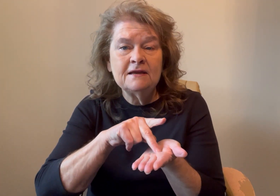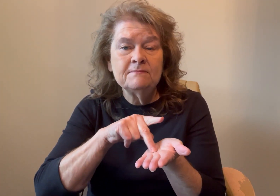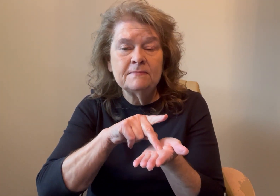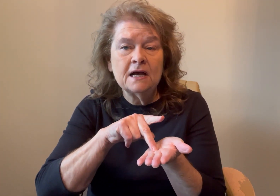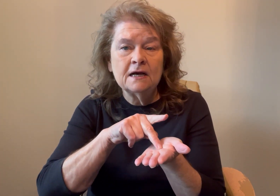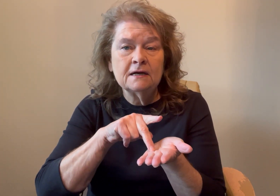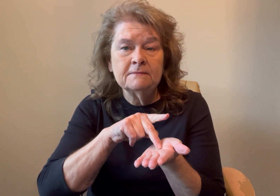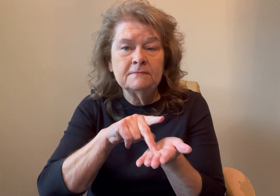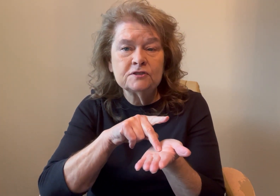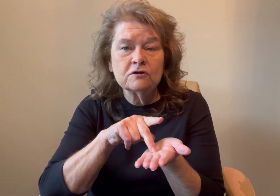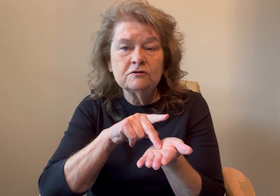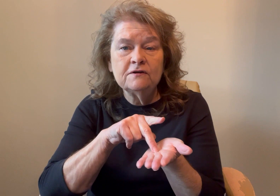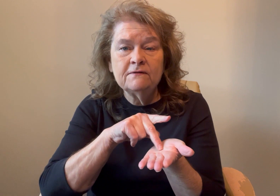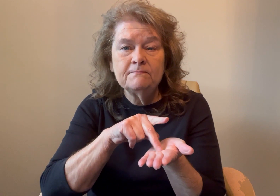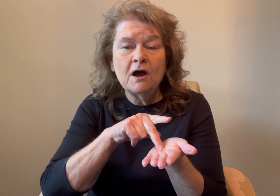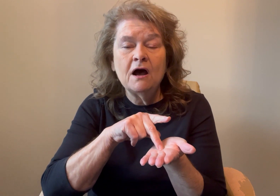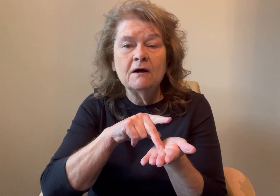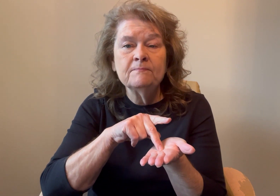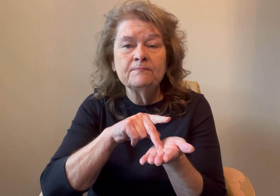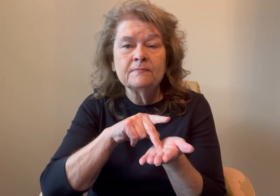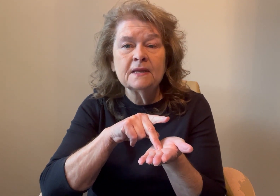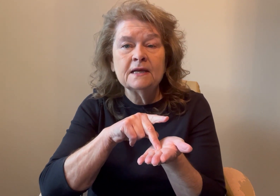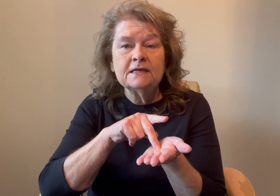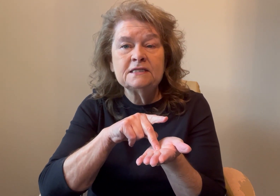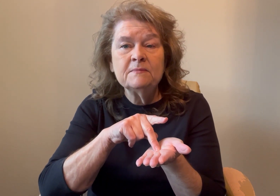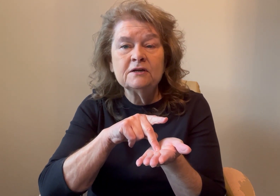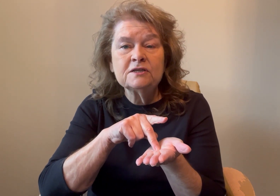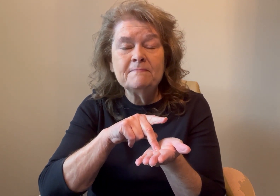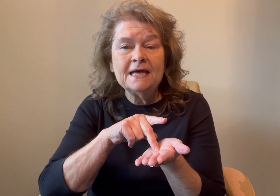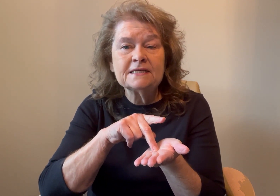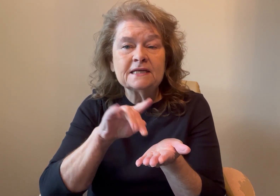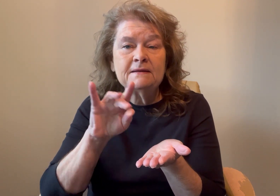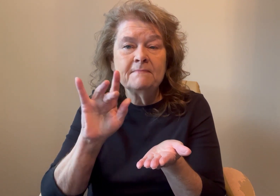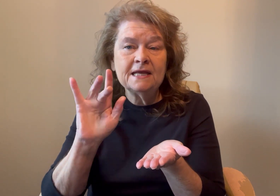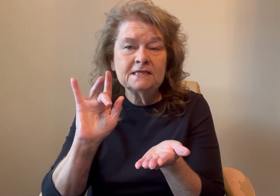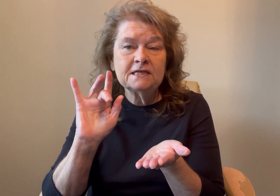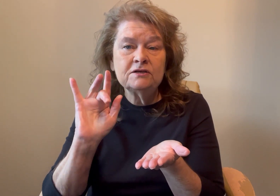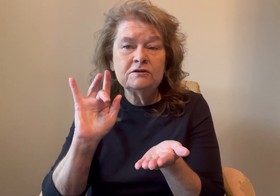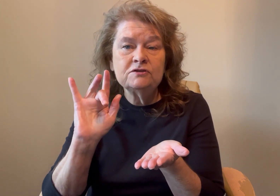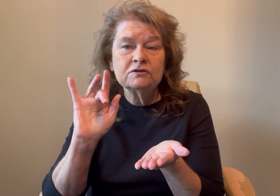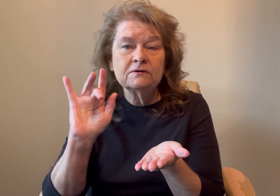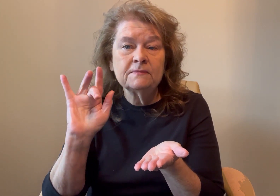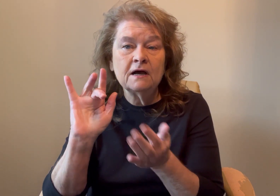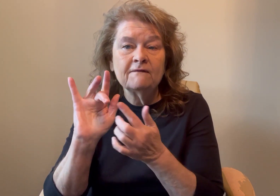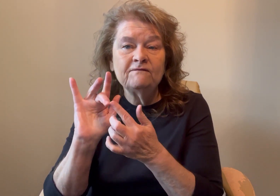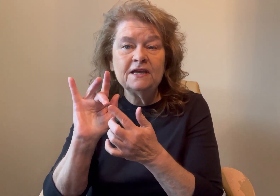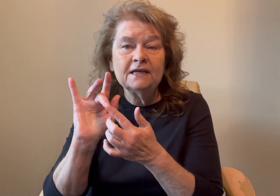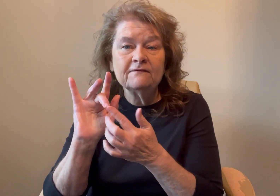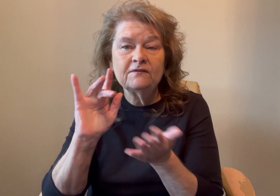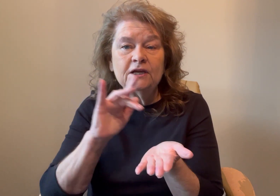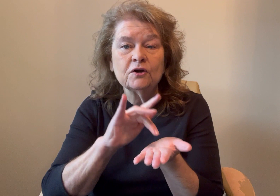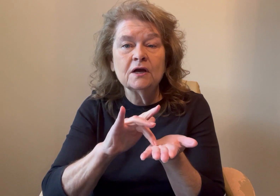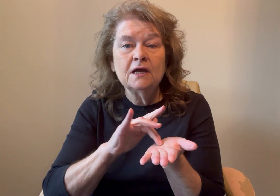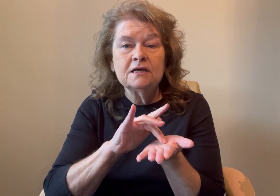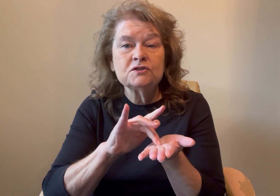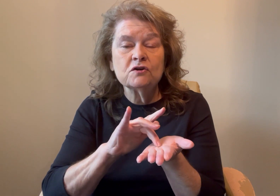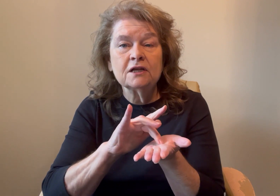same, circle your palm. Similar to medicine. Medicine, you use your feeling finger, circling